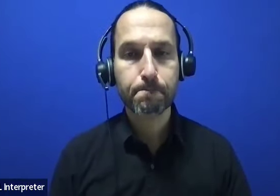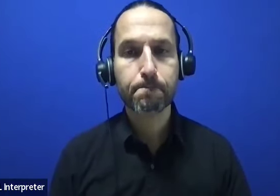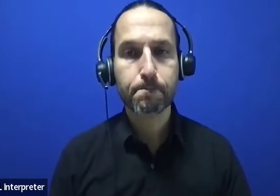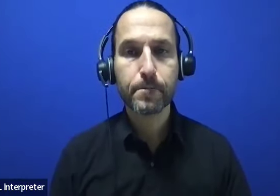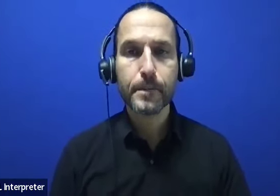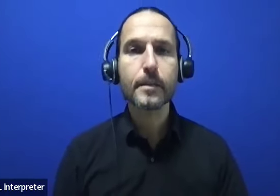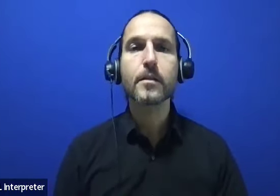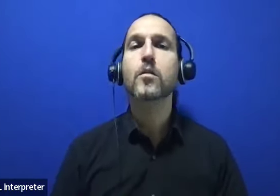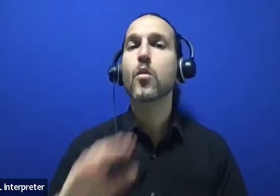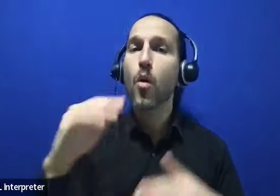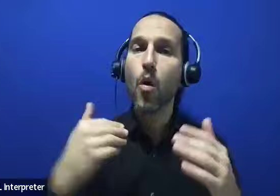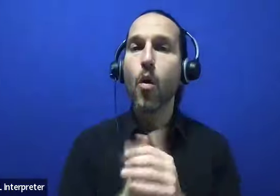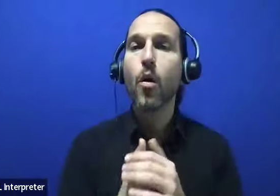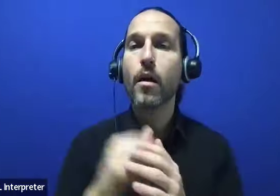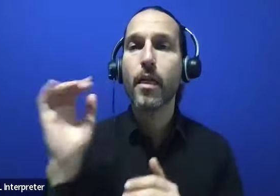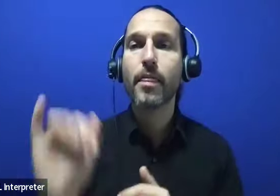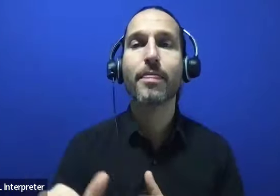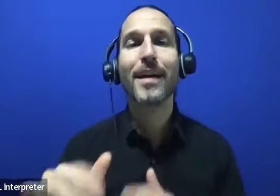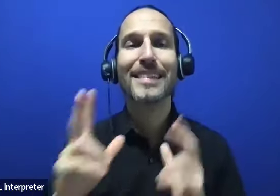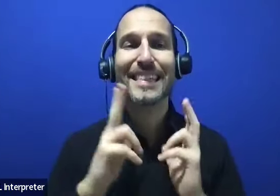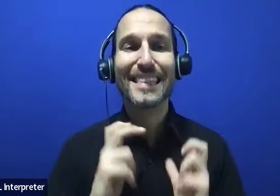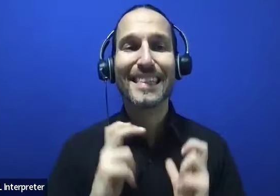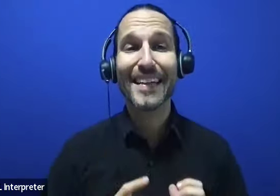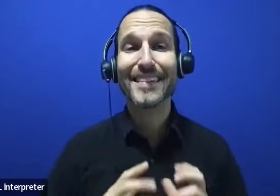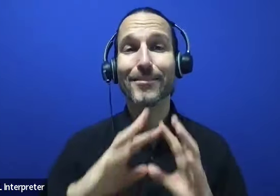So all the senses obviously interact together.